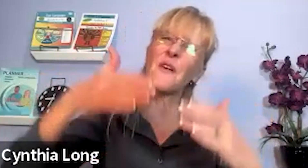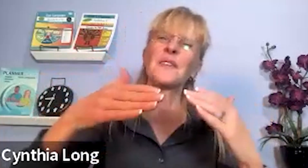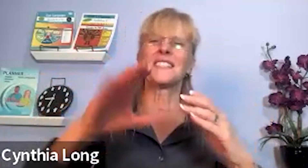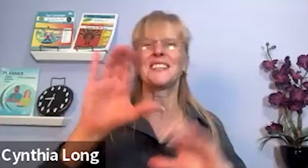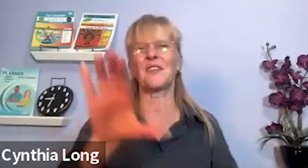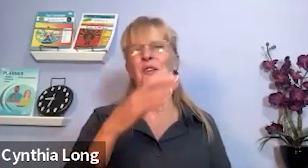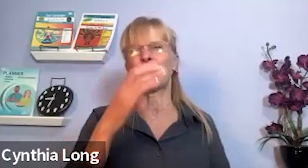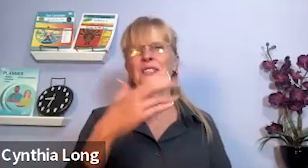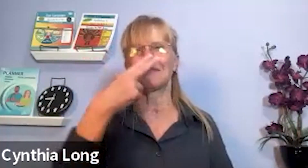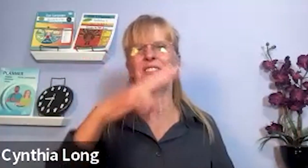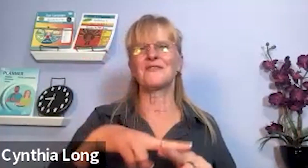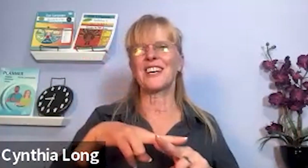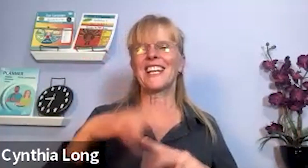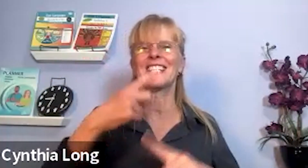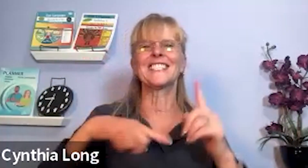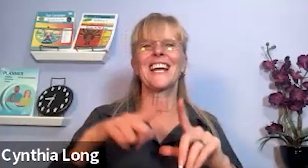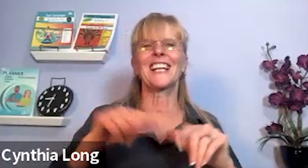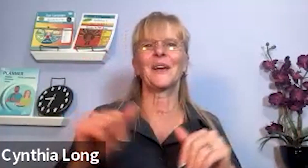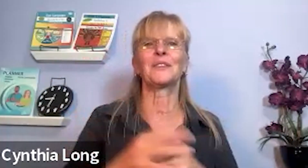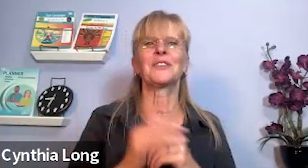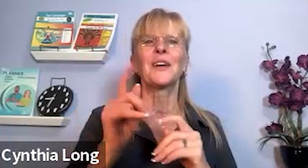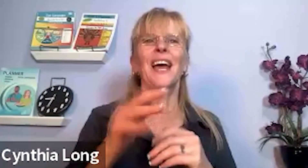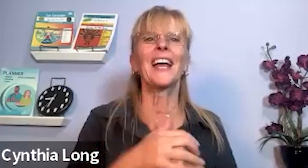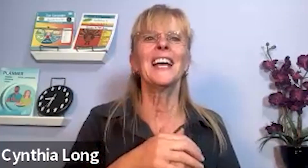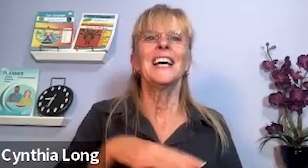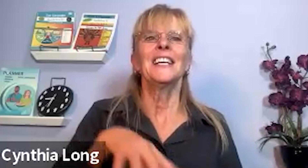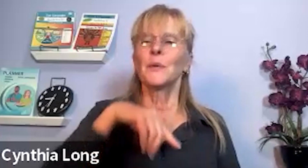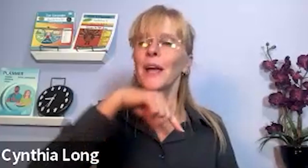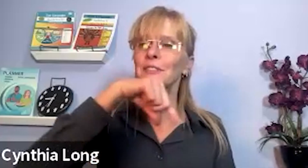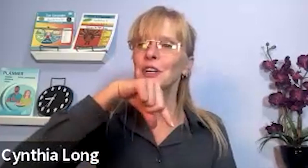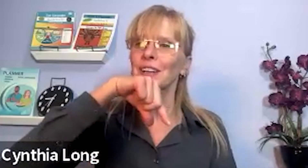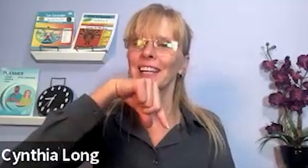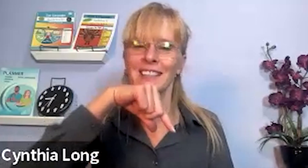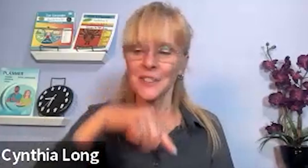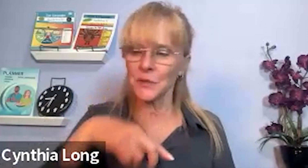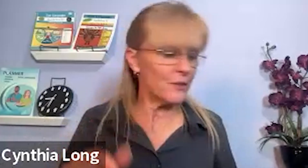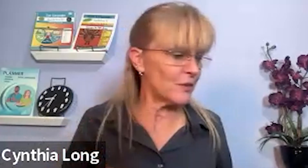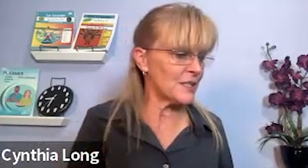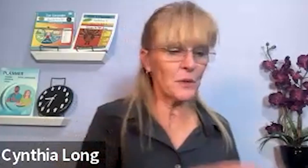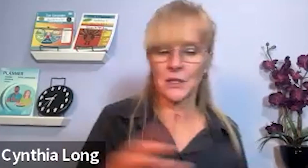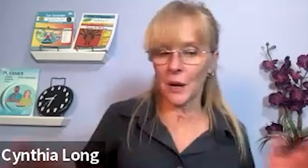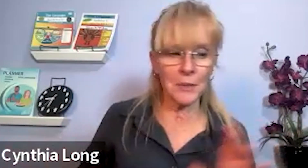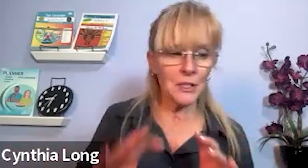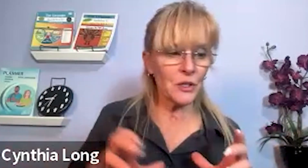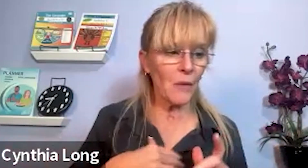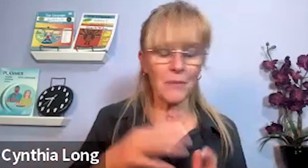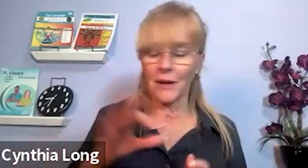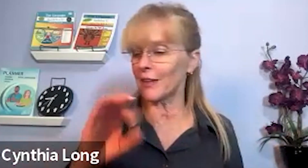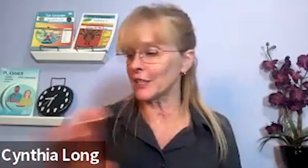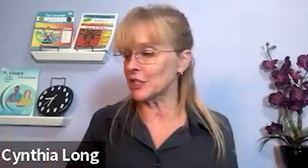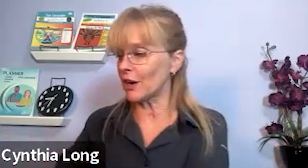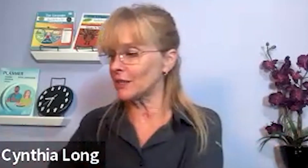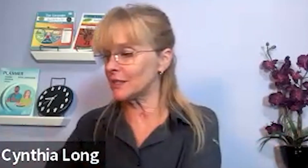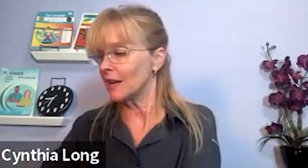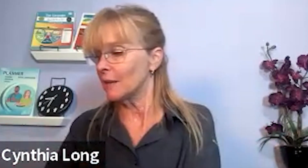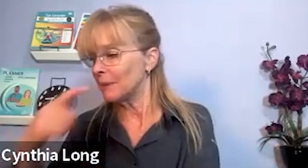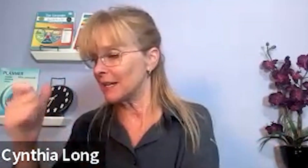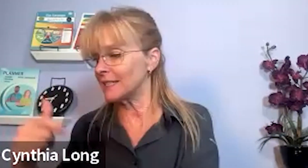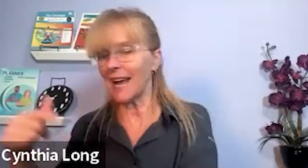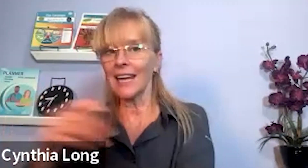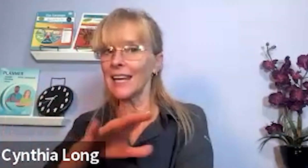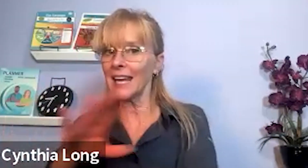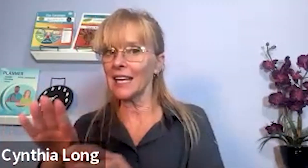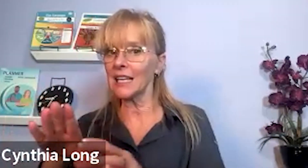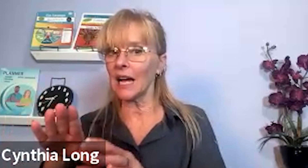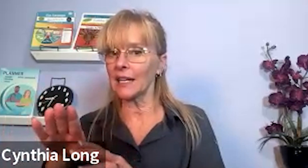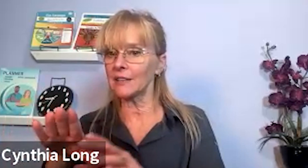but focusing on Christmas fun in sign language. Okay. So we have turkey. Let's review these words. I'm going to do it off my flashcards